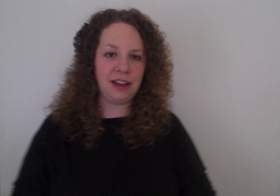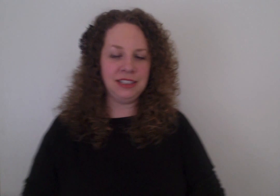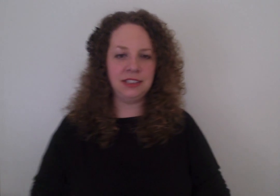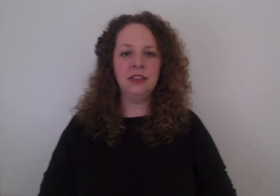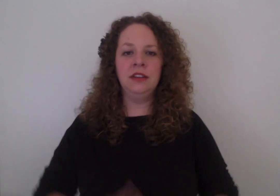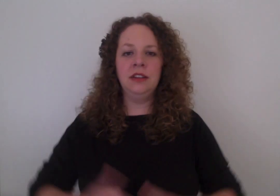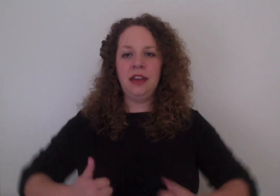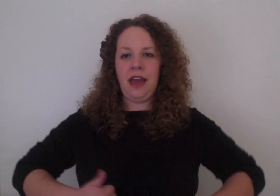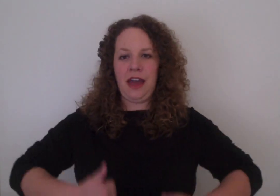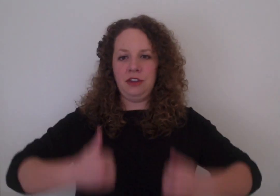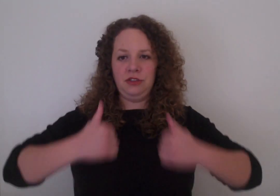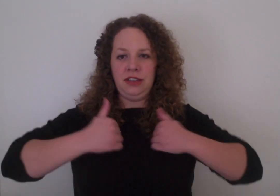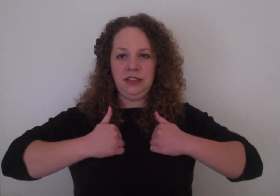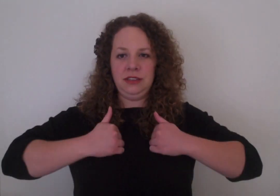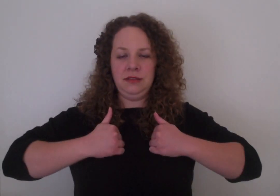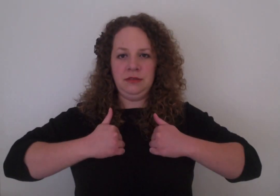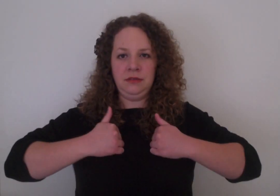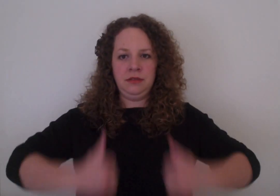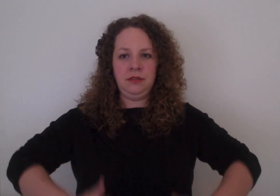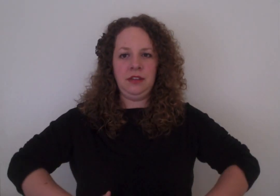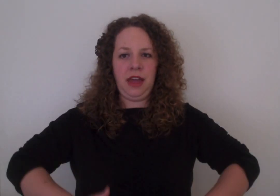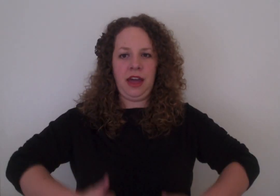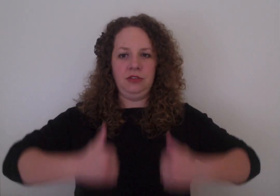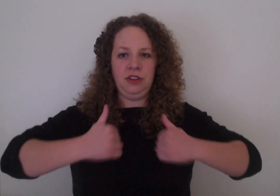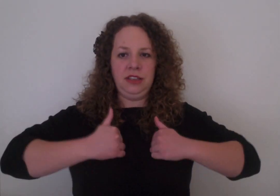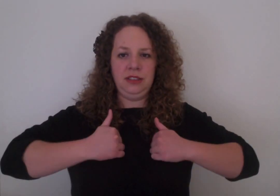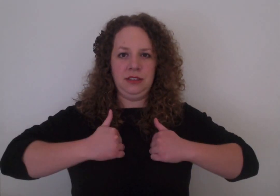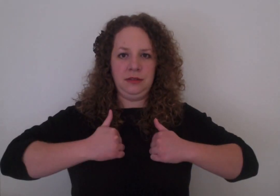address. Address. Address.